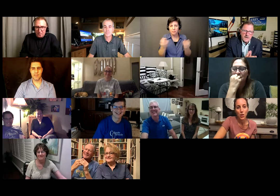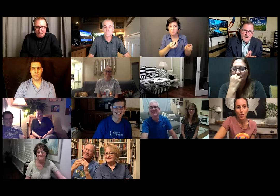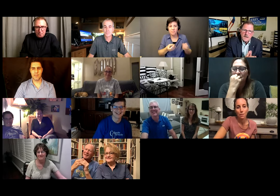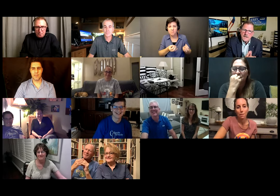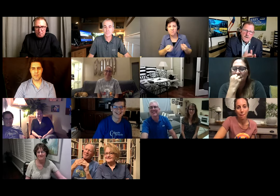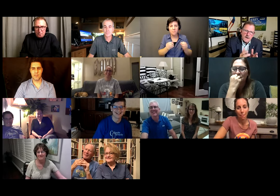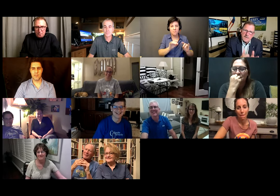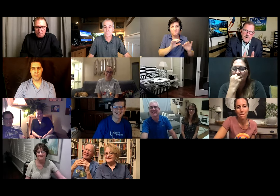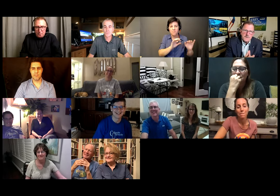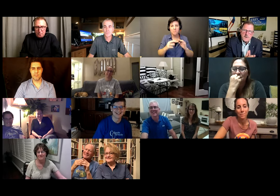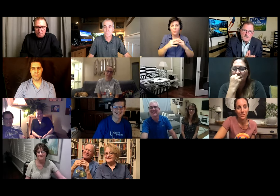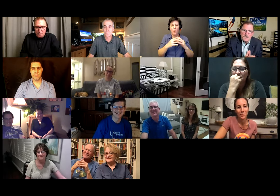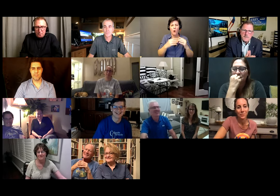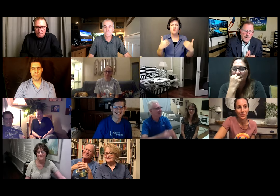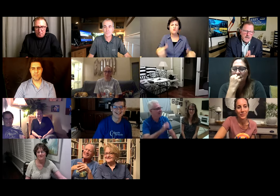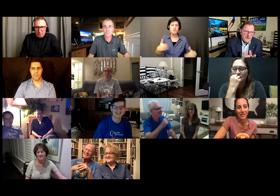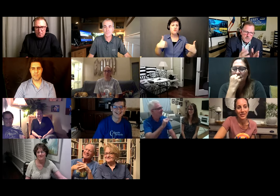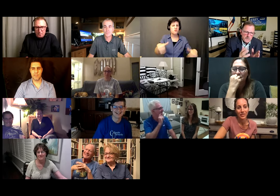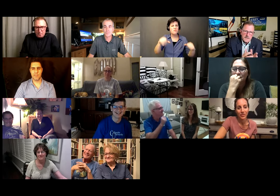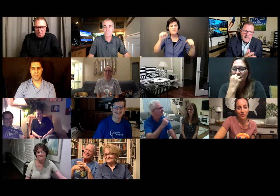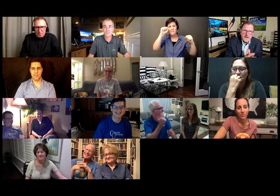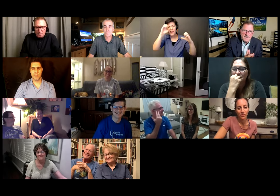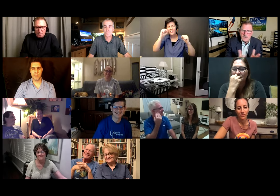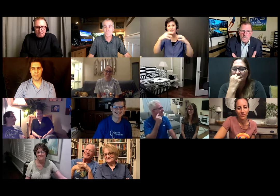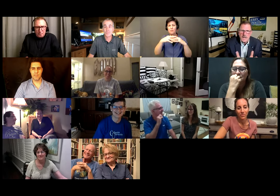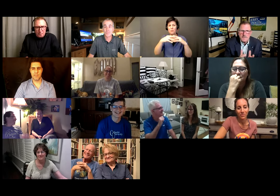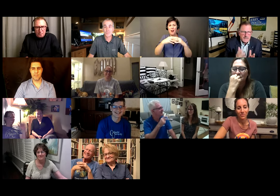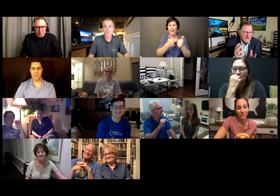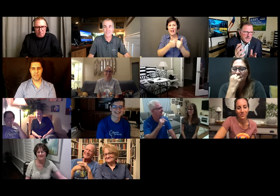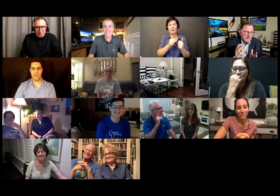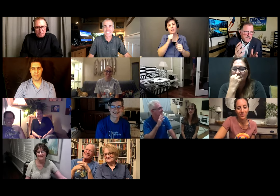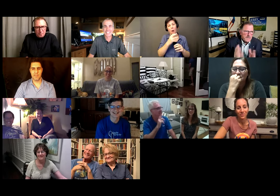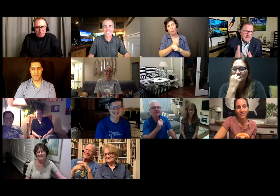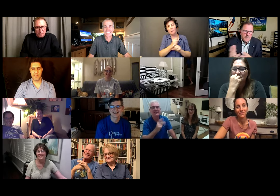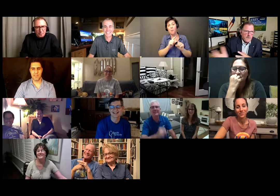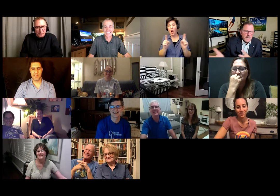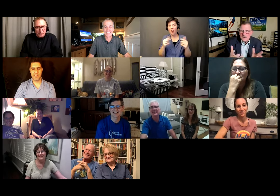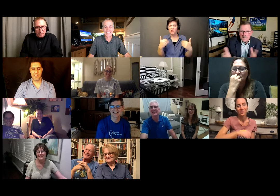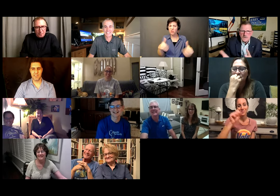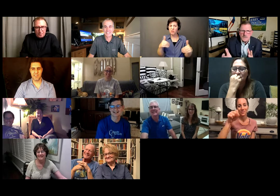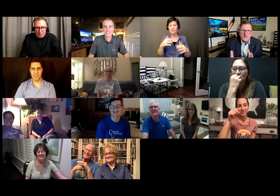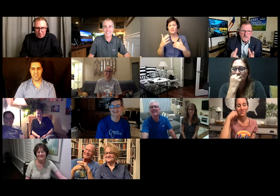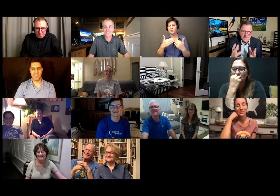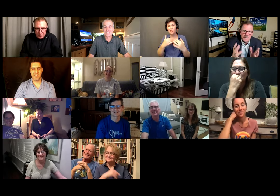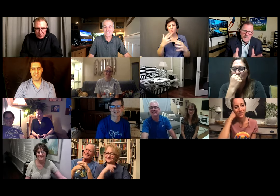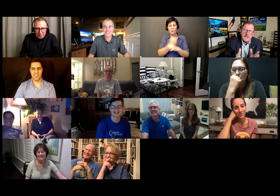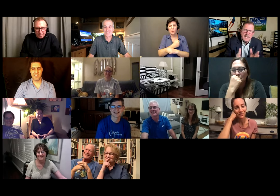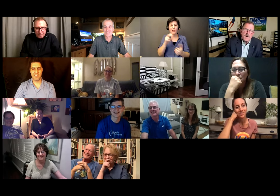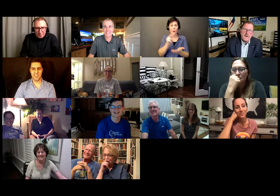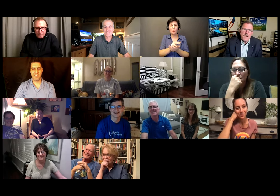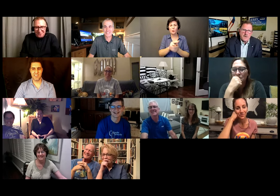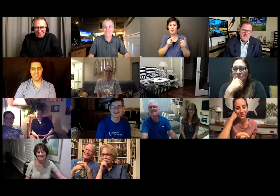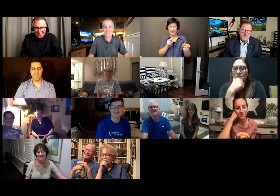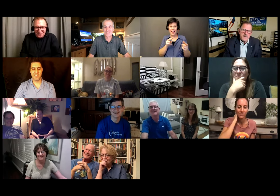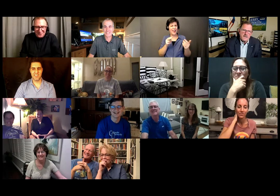other, they were a great football team. They played a really good game. They didn't win, but it wasn't the winning or the losing. It was their ability to go